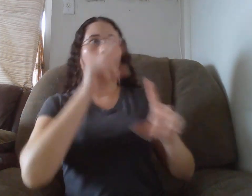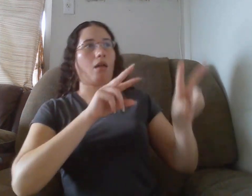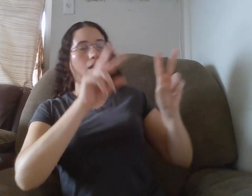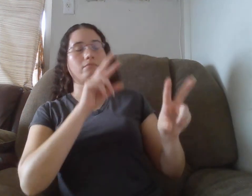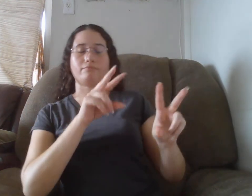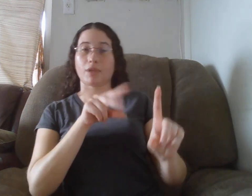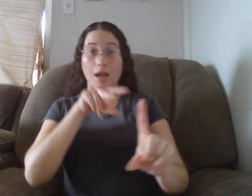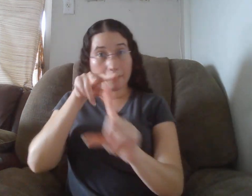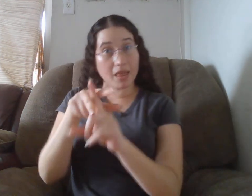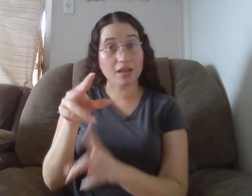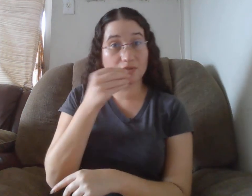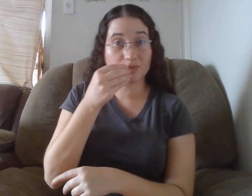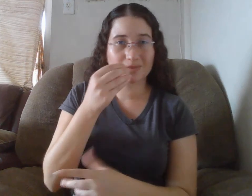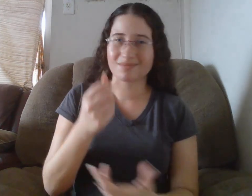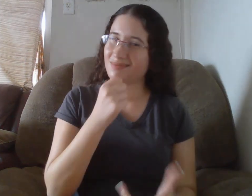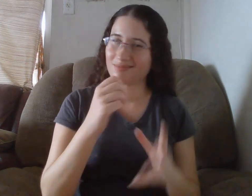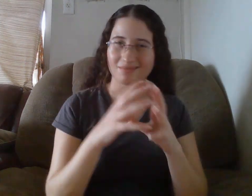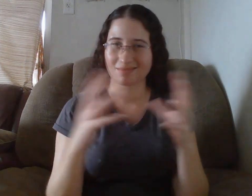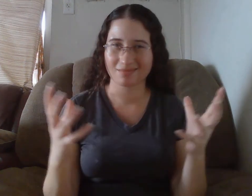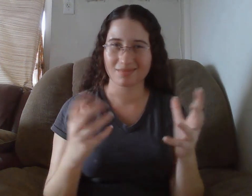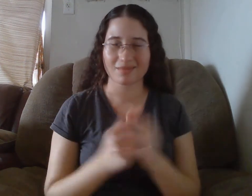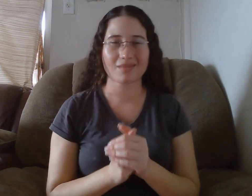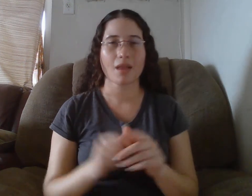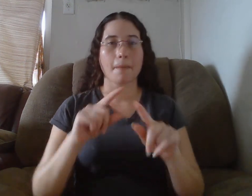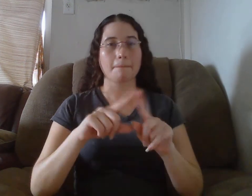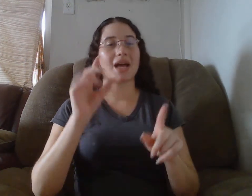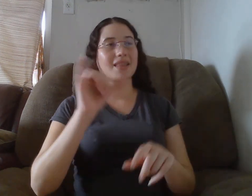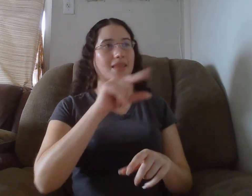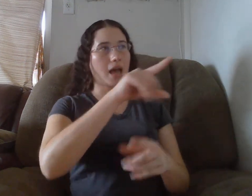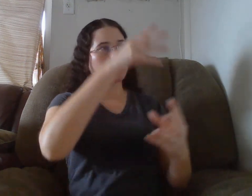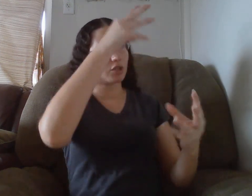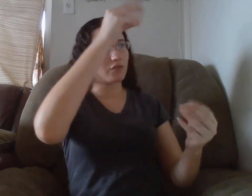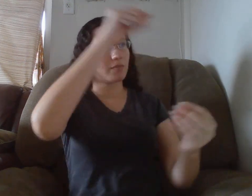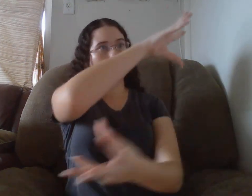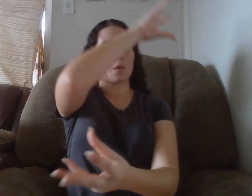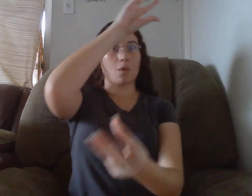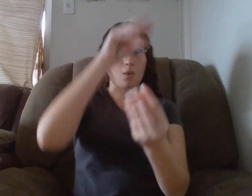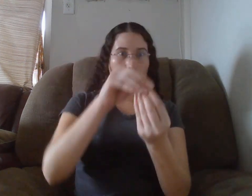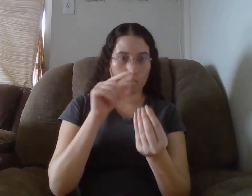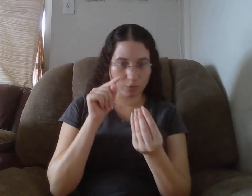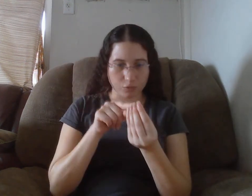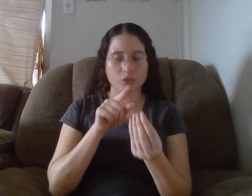food. But it's that collection of data that's really, really important to us.